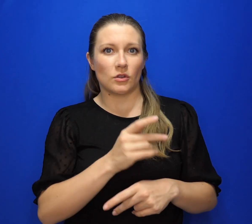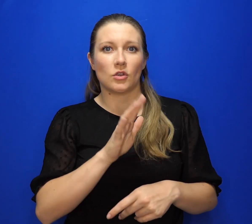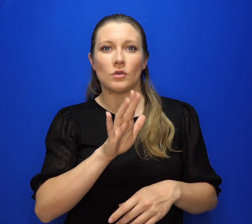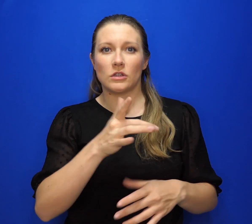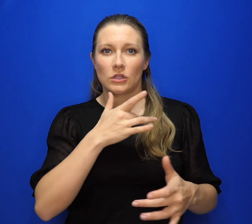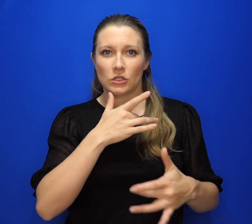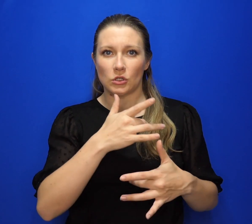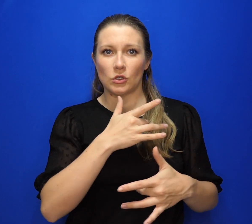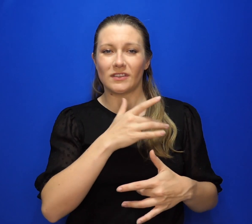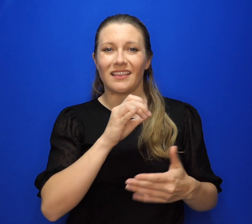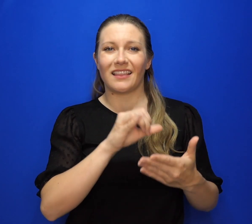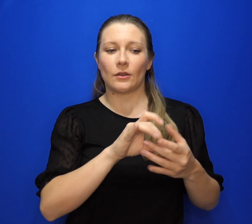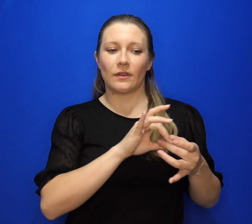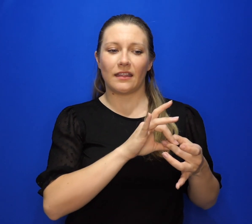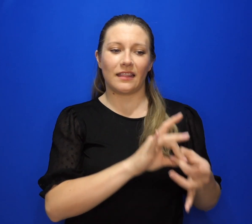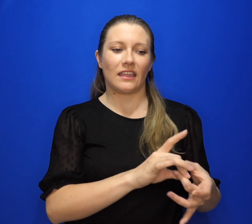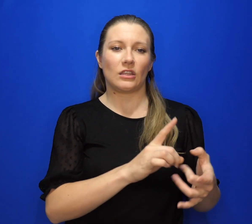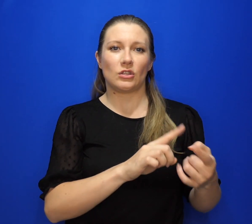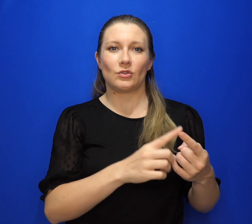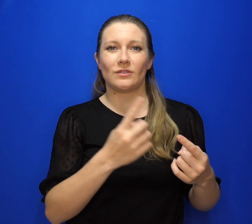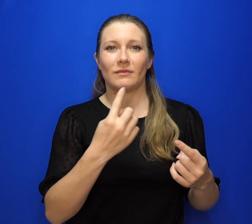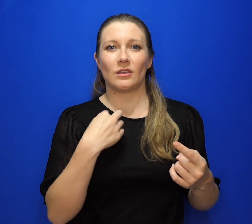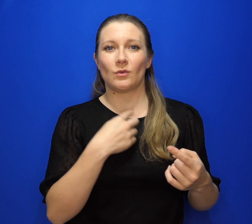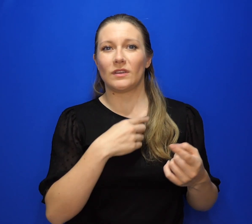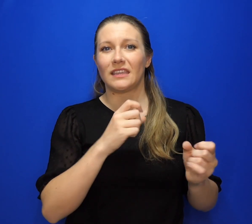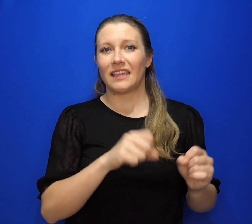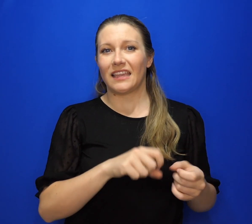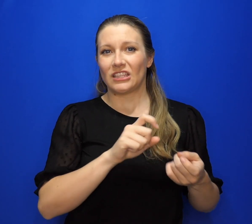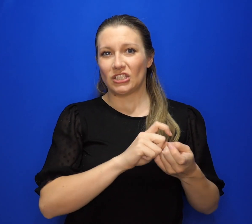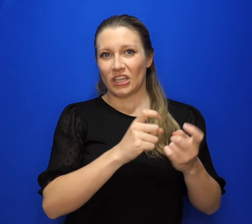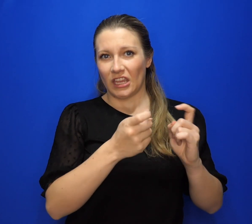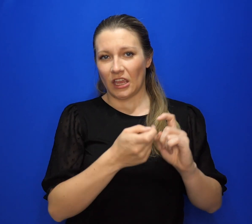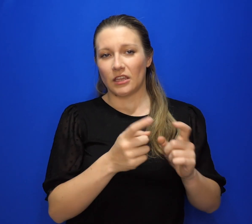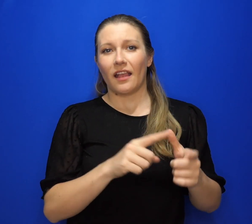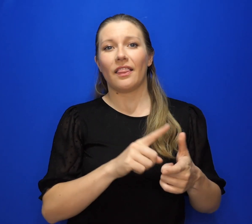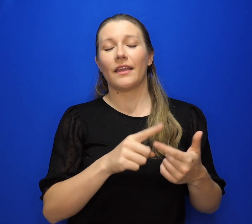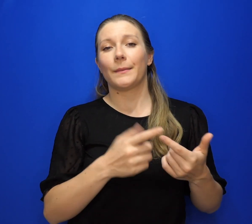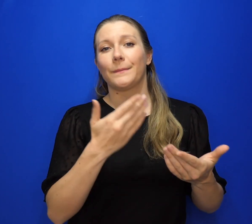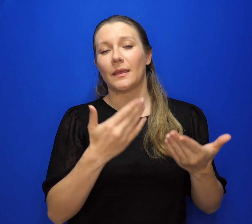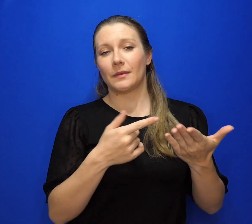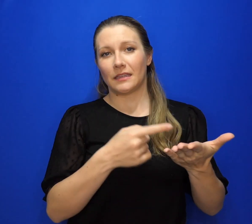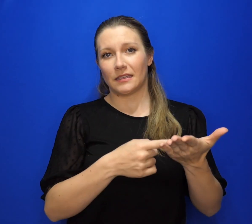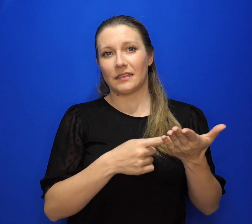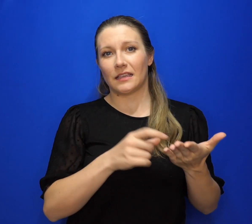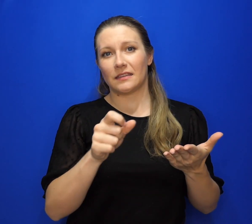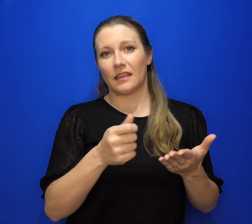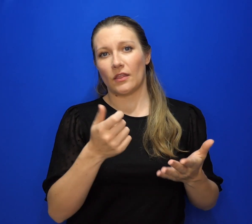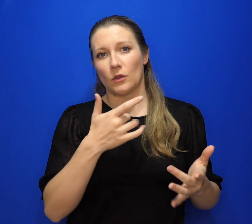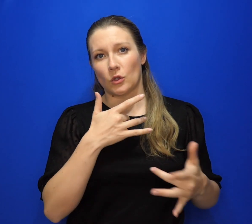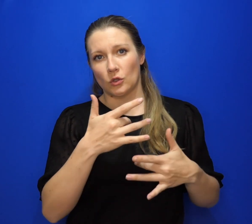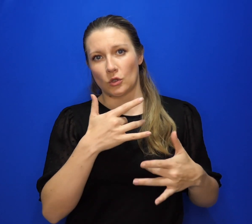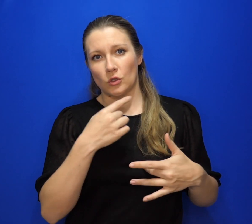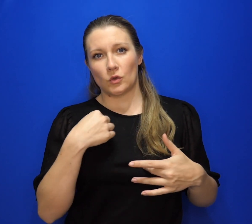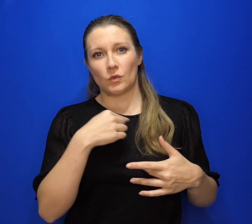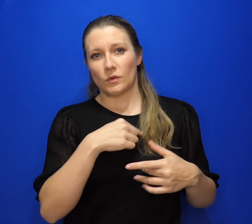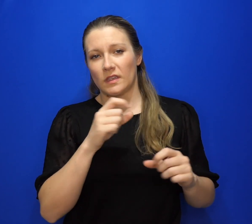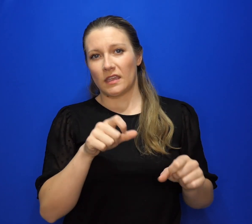to something that we can change. And what are some of the other ones that we can address in terms of like